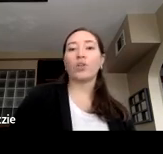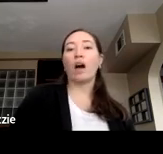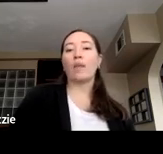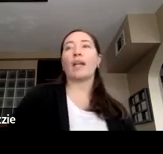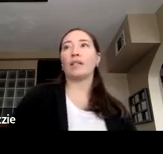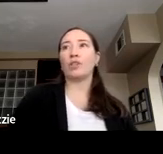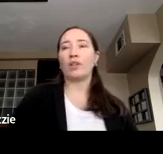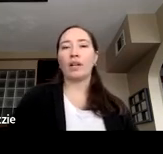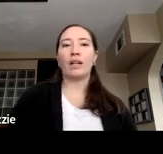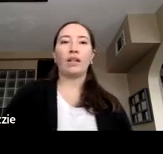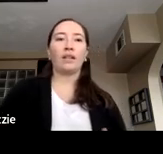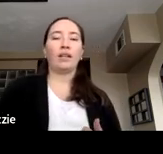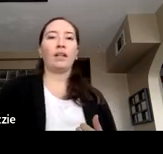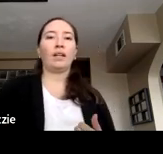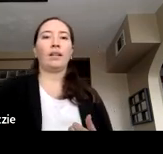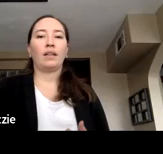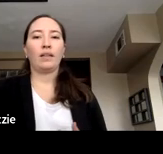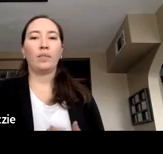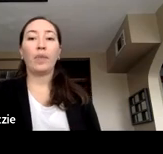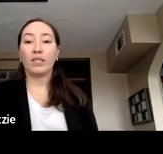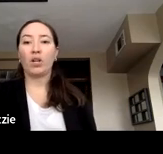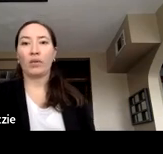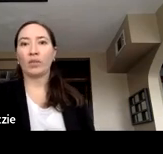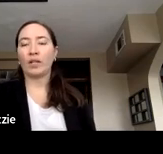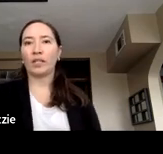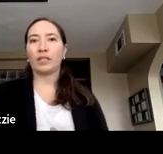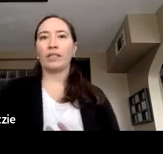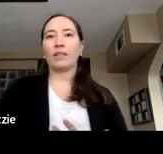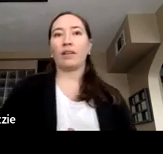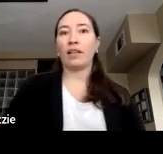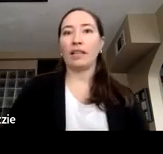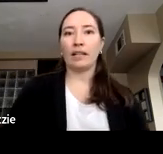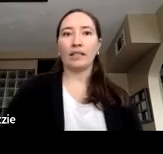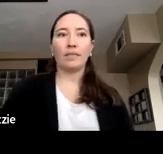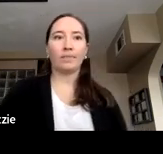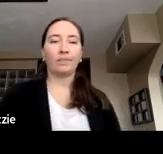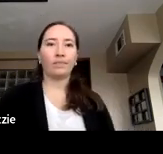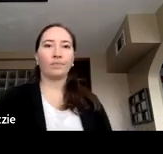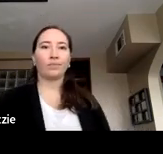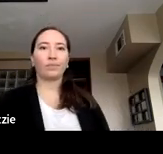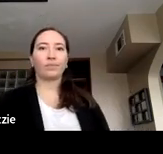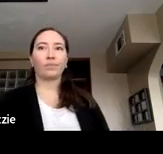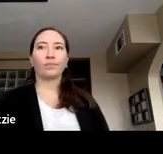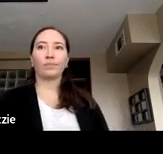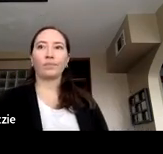graphs, which are automatically generated based on the responses that are in the data set.